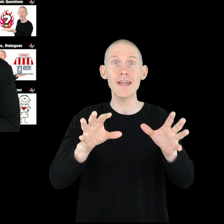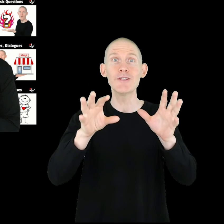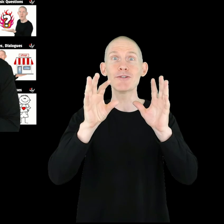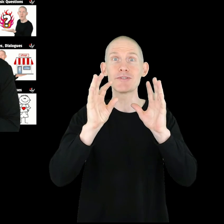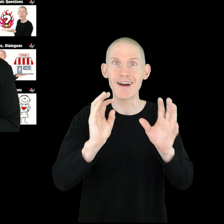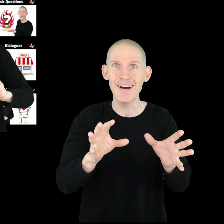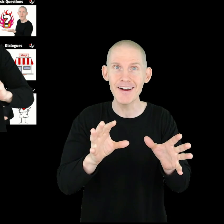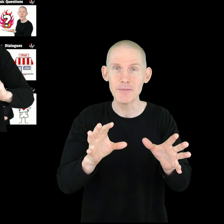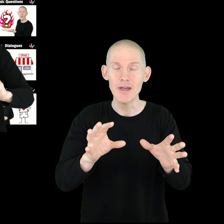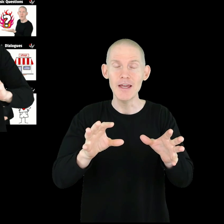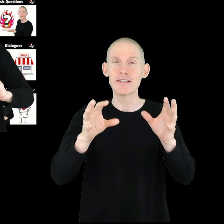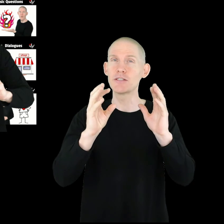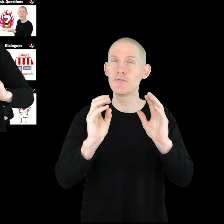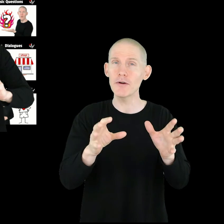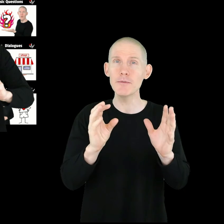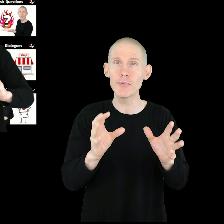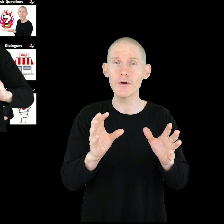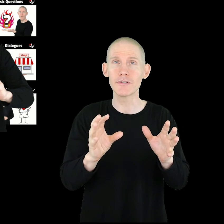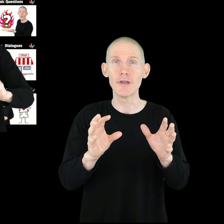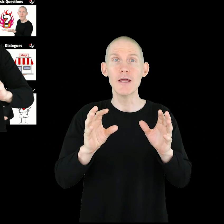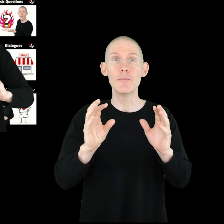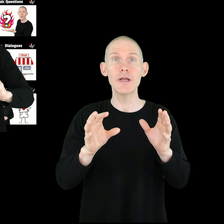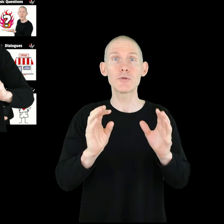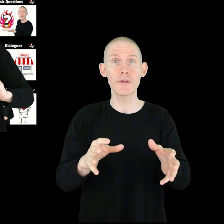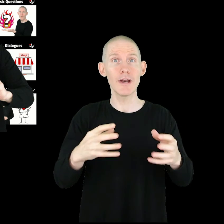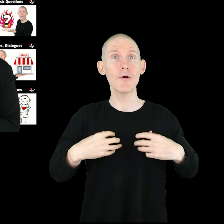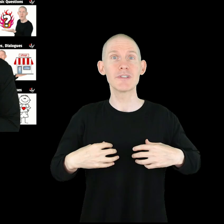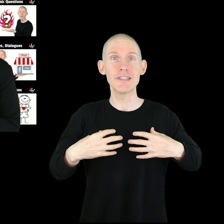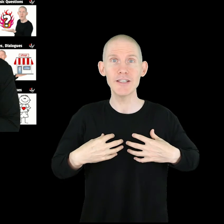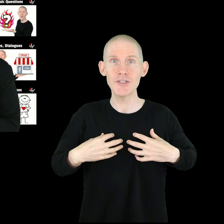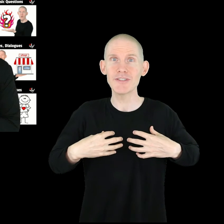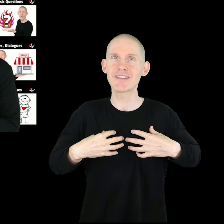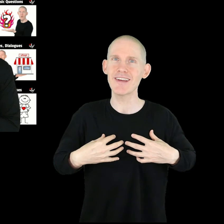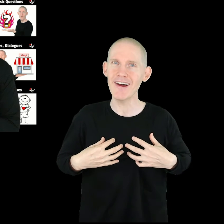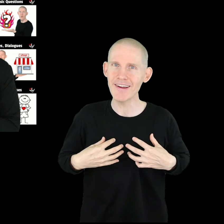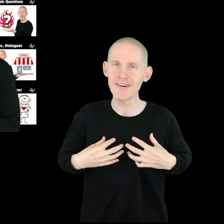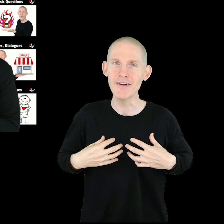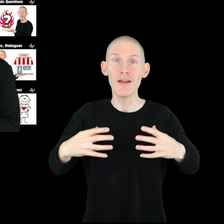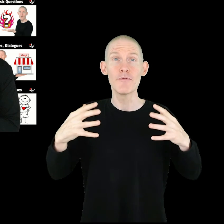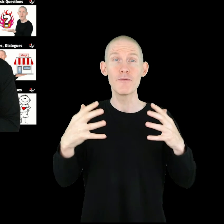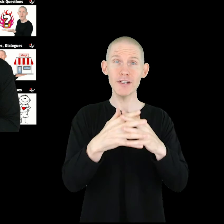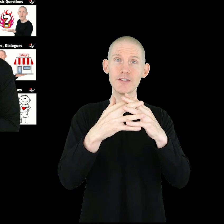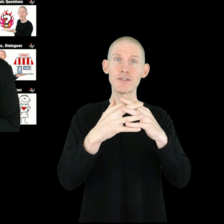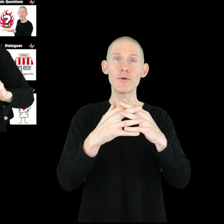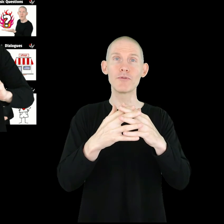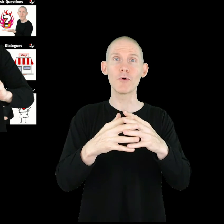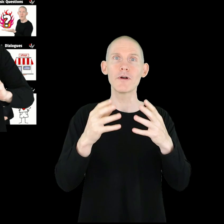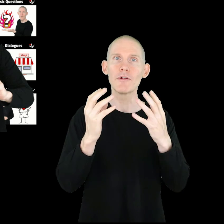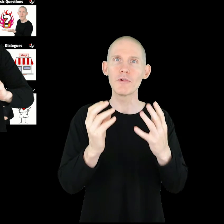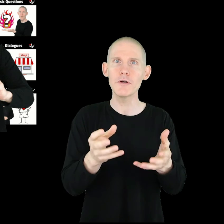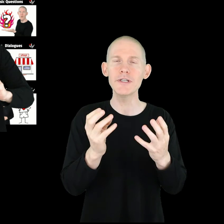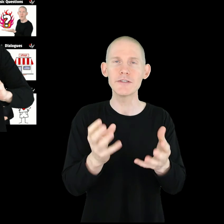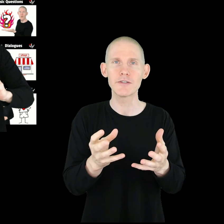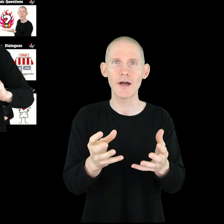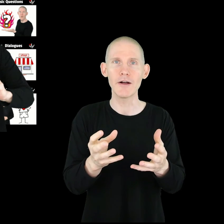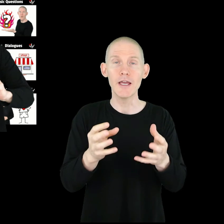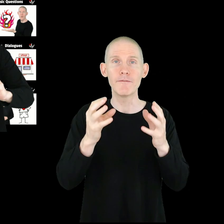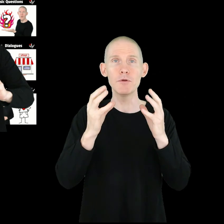your time. This is very important. Make sure that our teaching style fits with your learning style. If you find